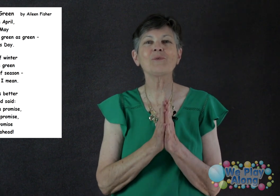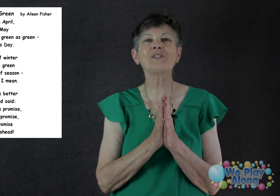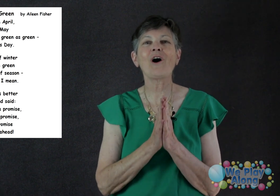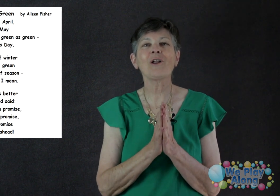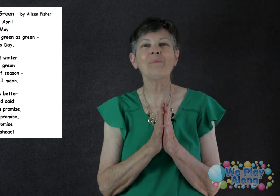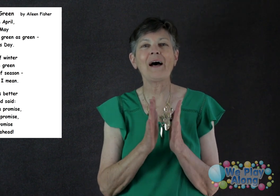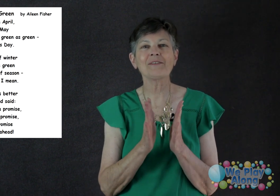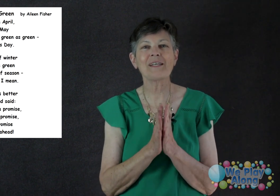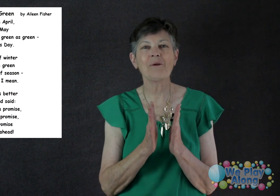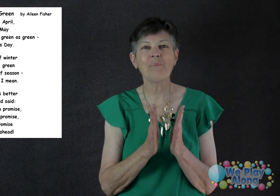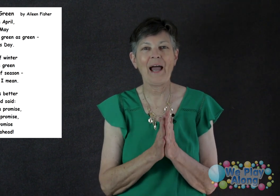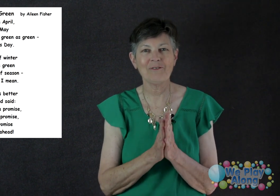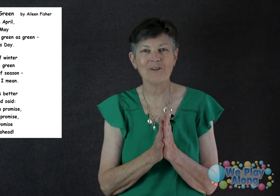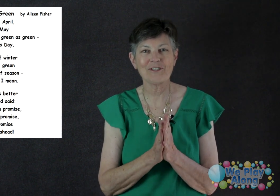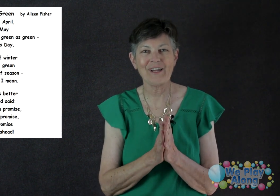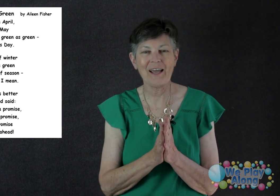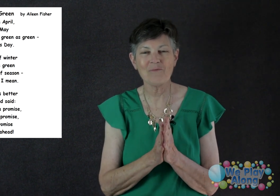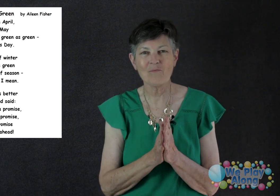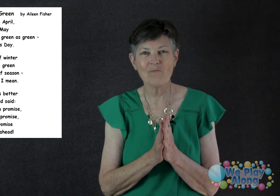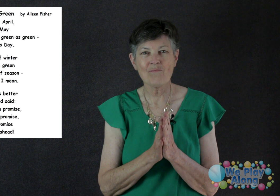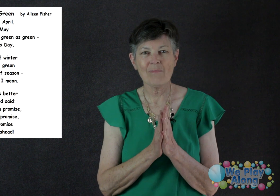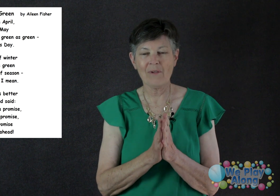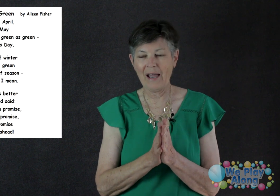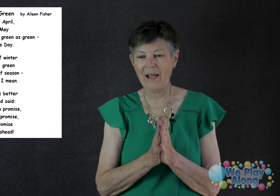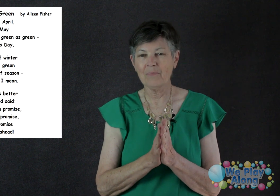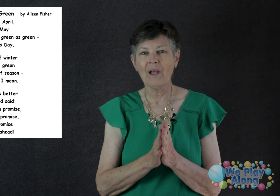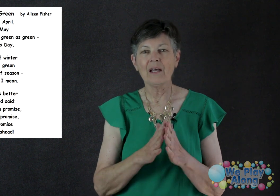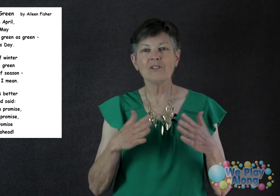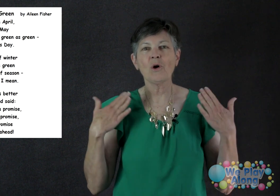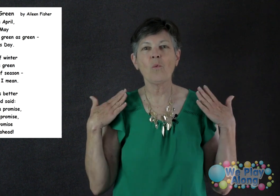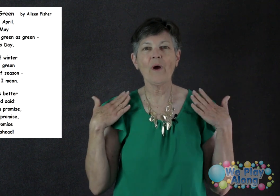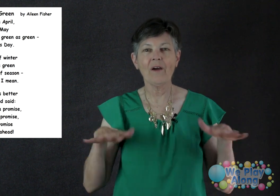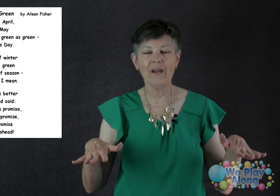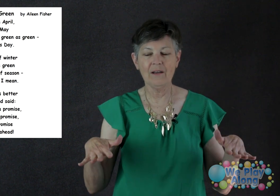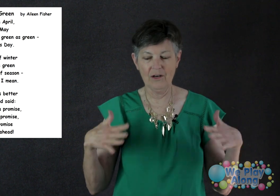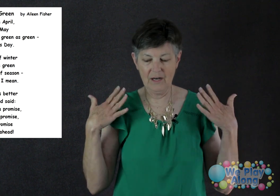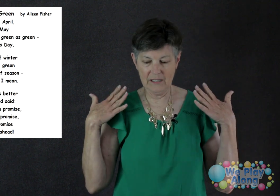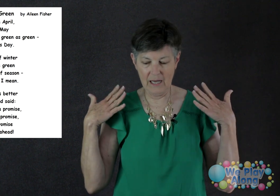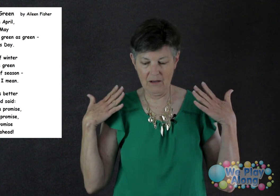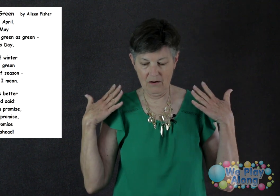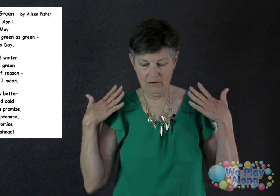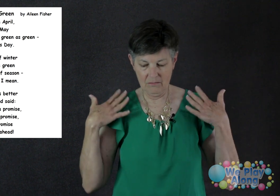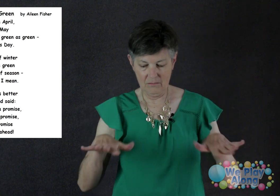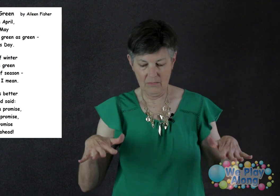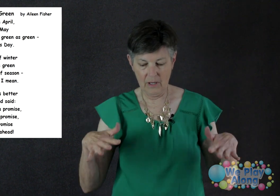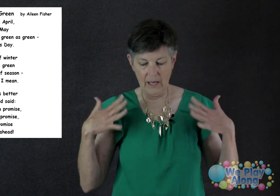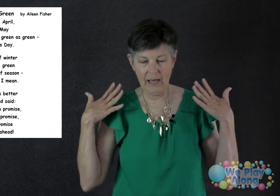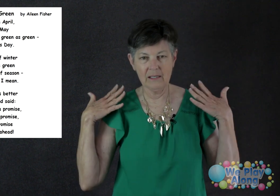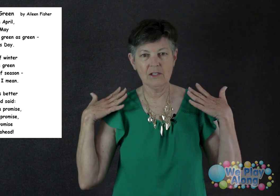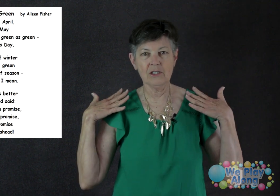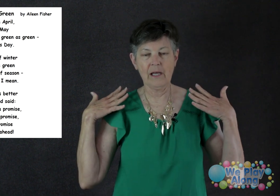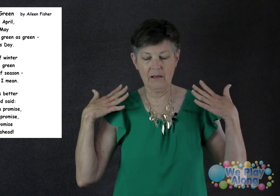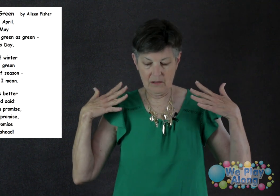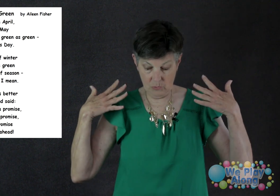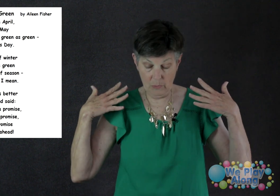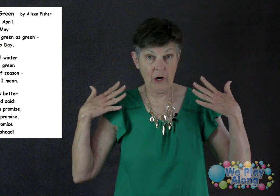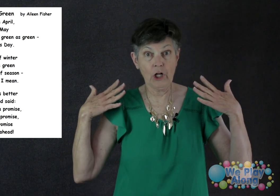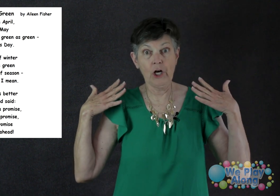one's all about St. Patrick's Day. Okay, so wearing, you're going to take your hands and just like, because we wear clothes,